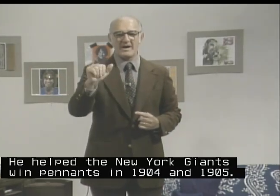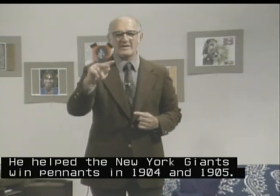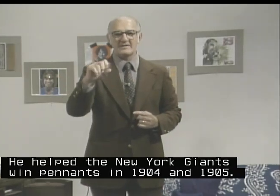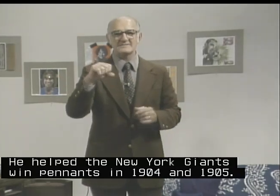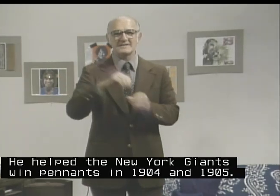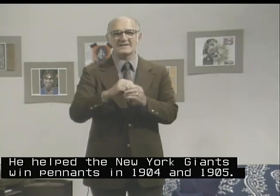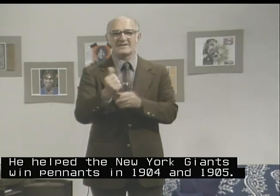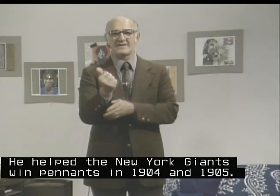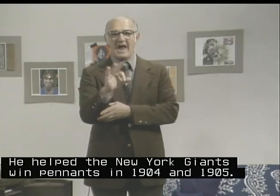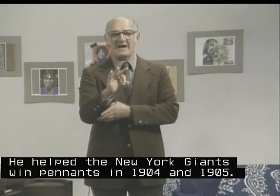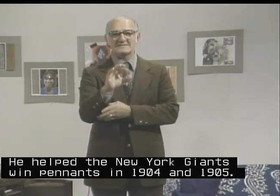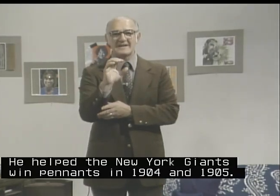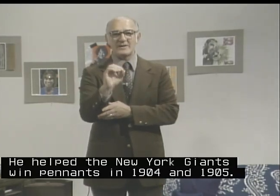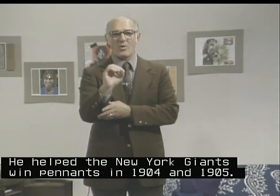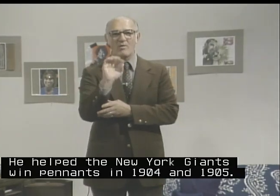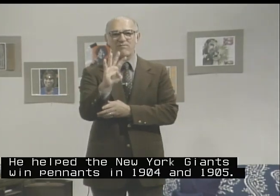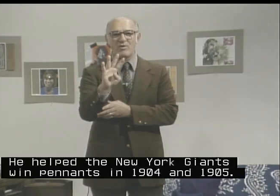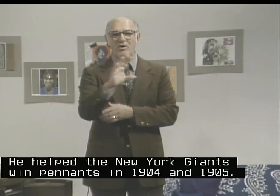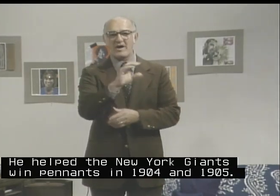pennants in 1904 and